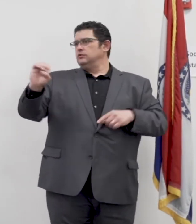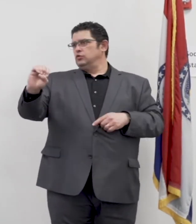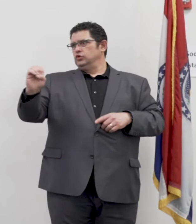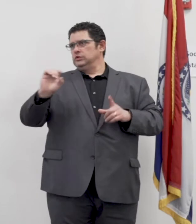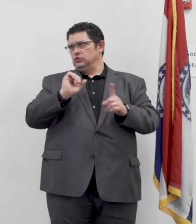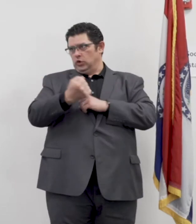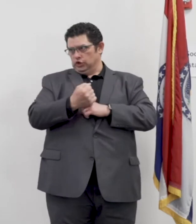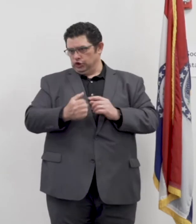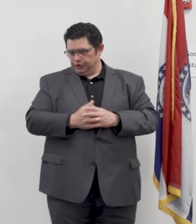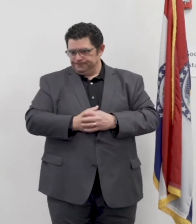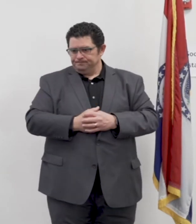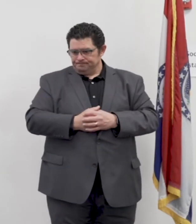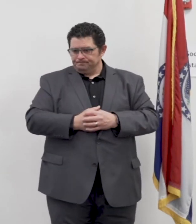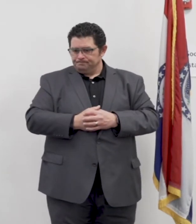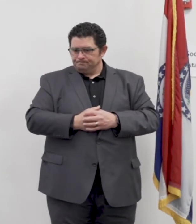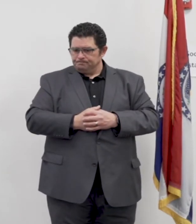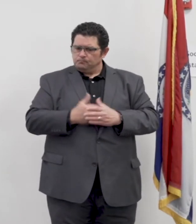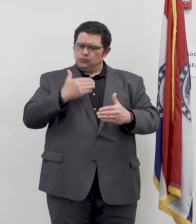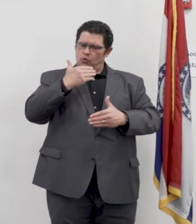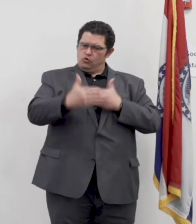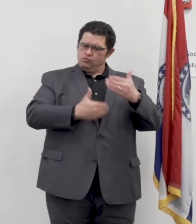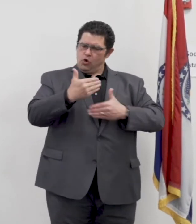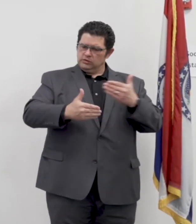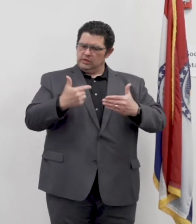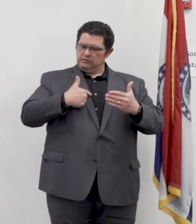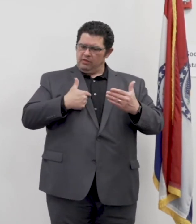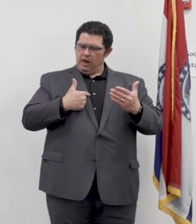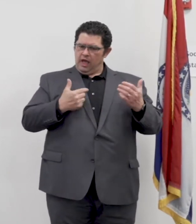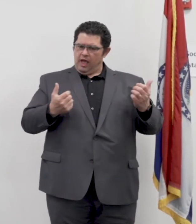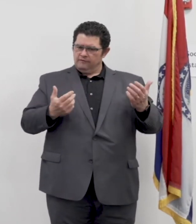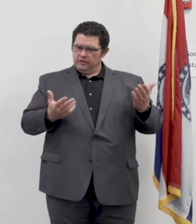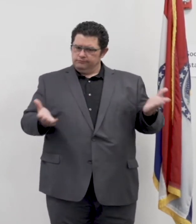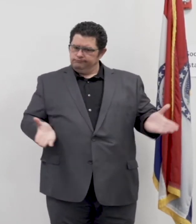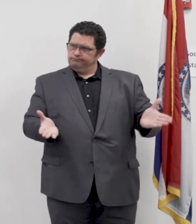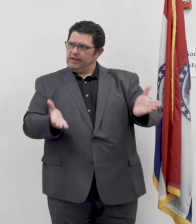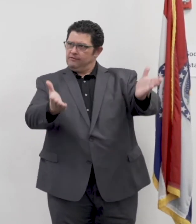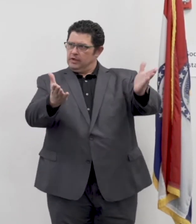situation. So the process that I've advocated for, the process we see